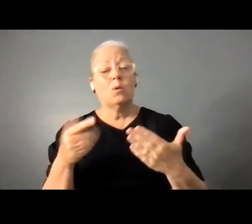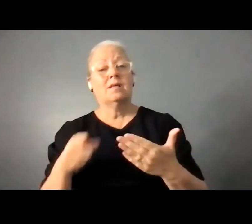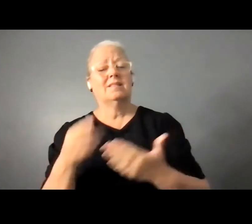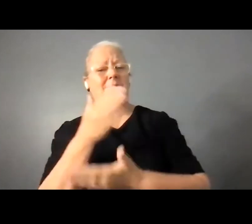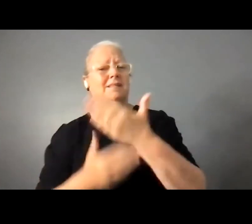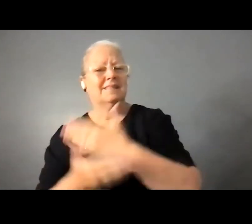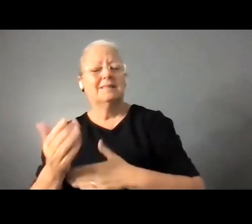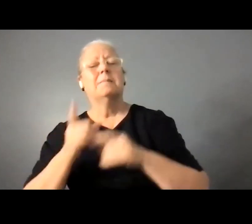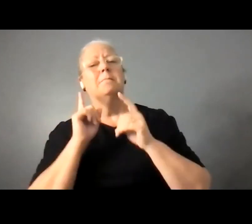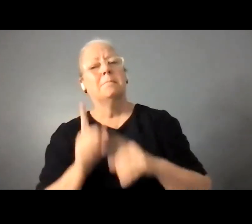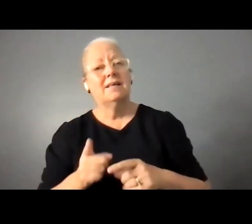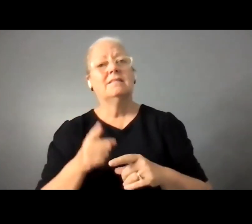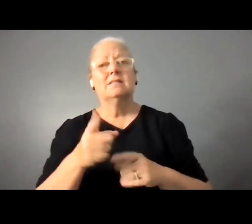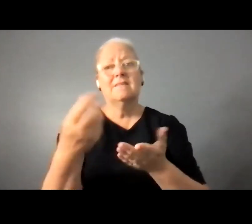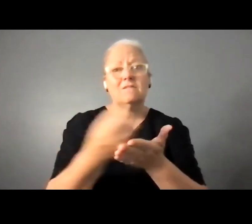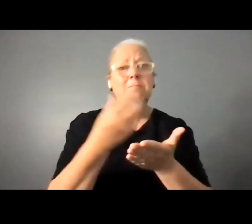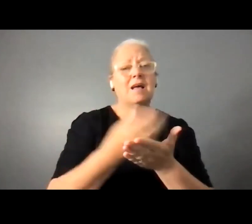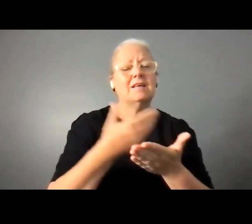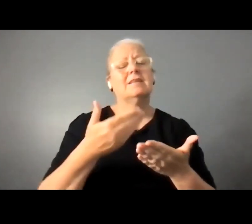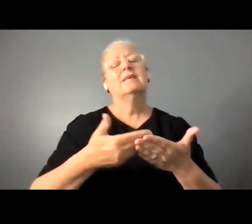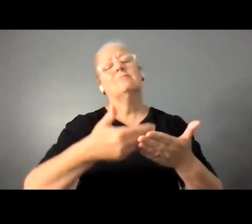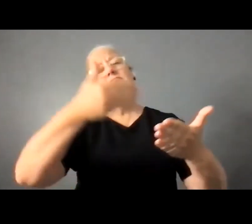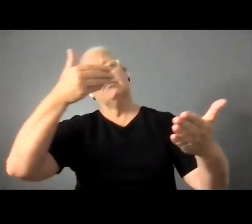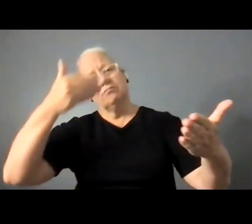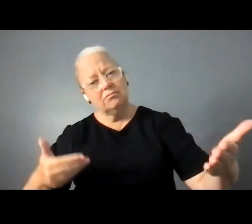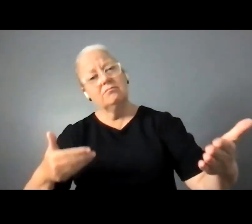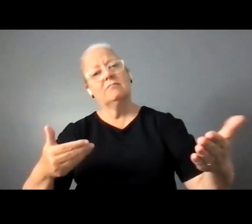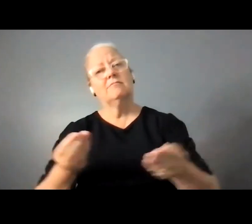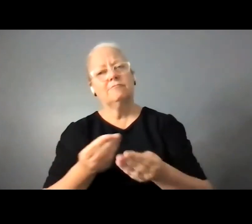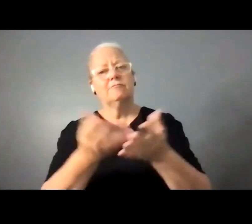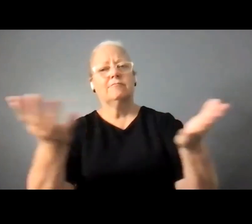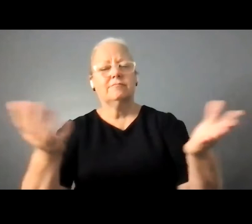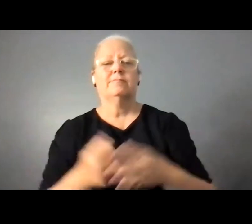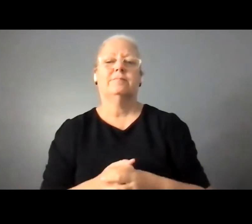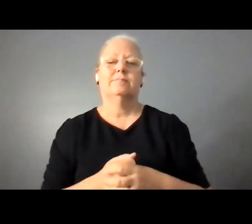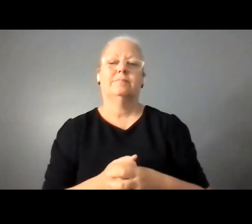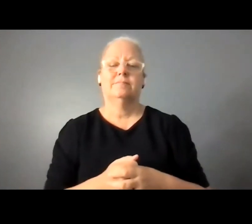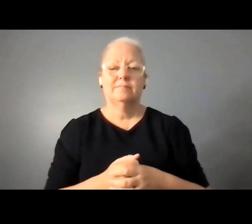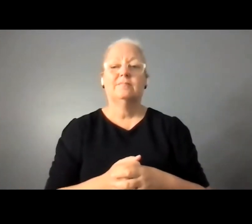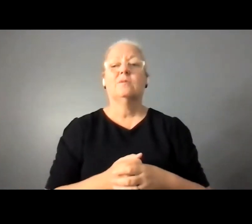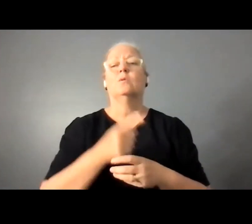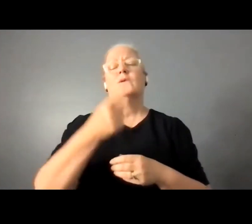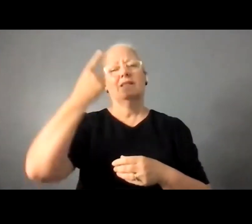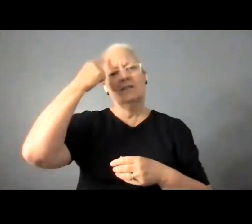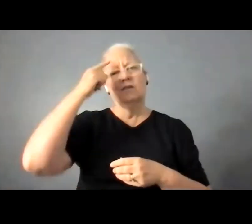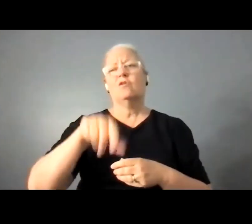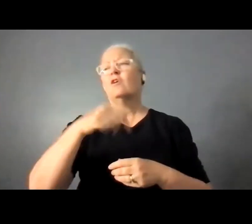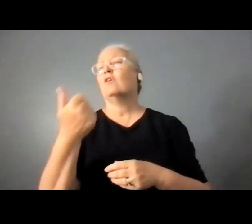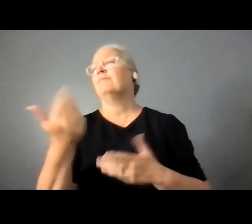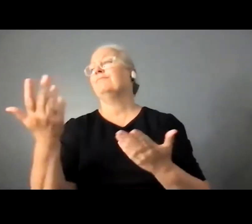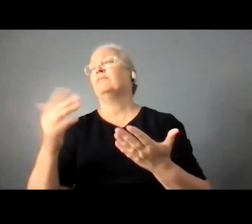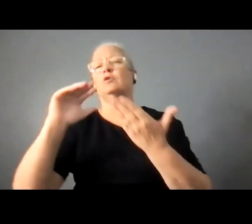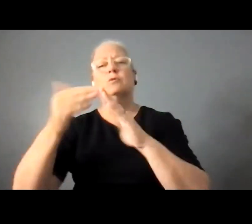earlier so that we can participate like other community or society people